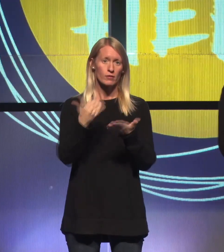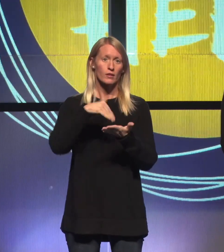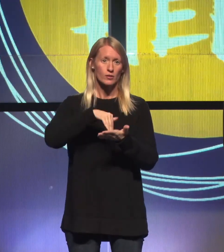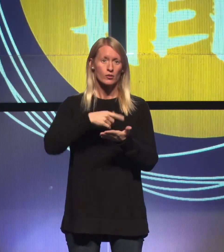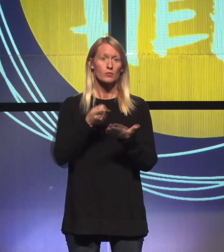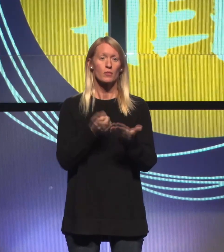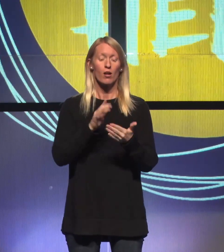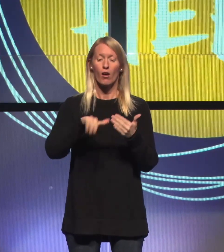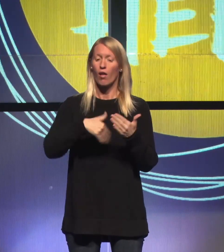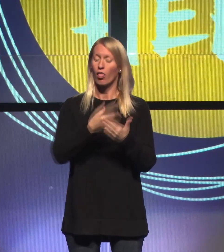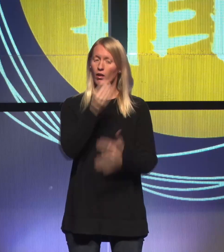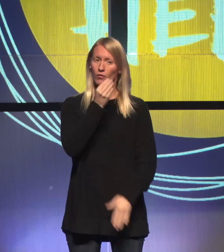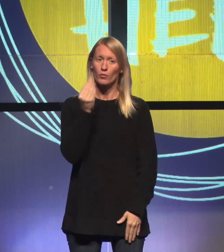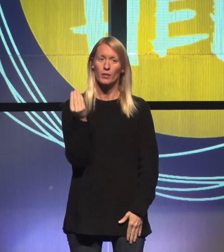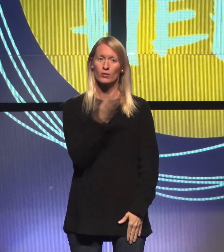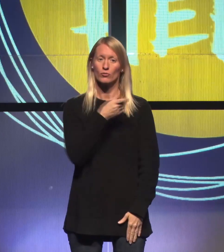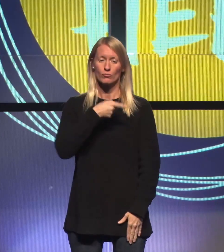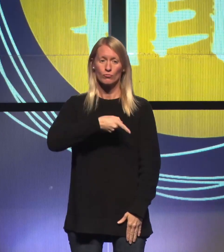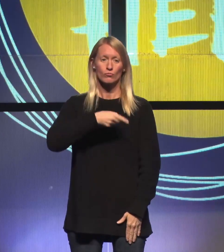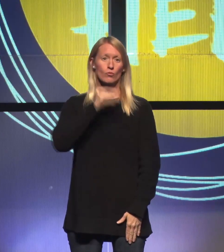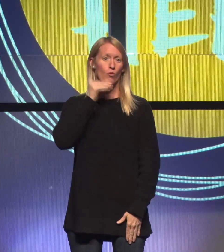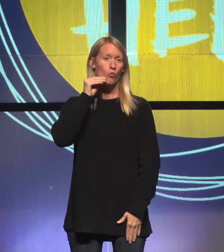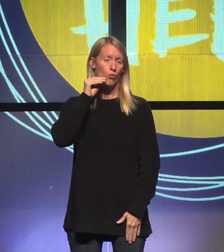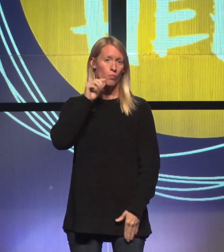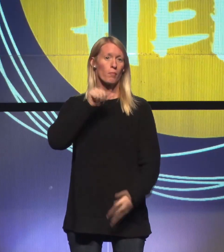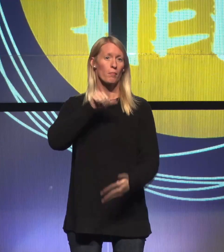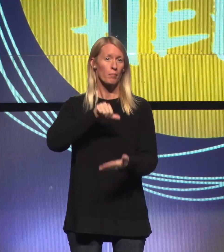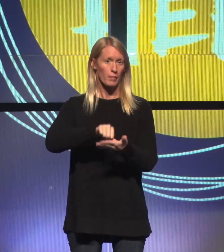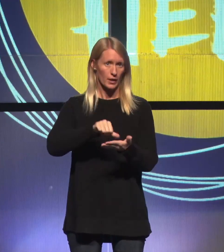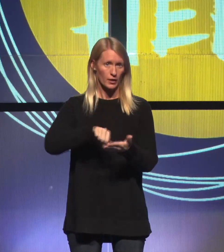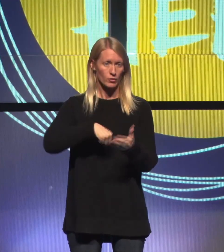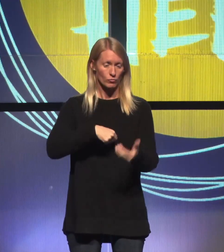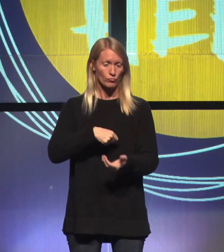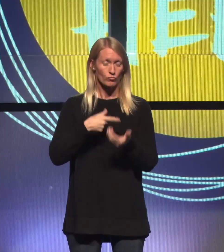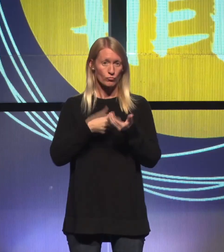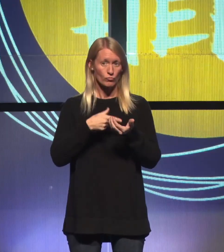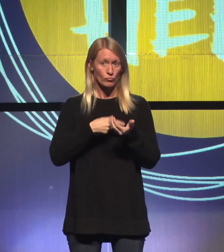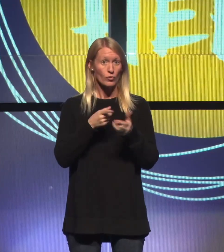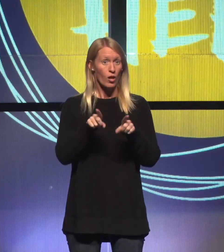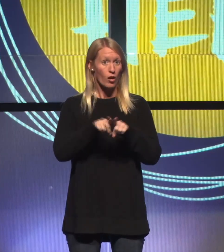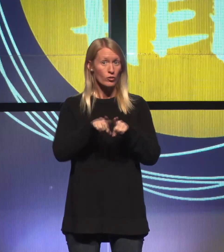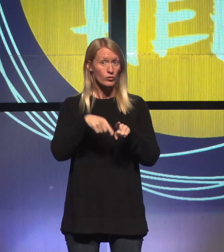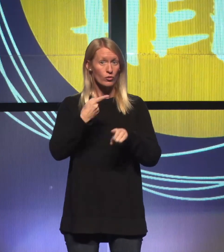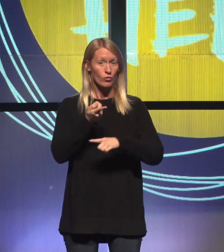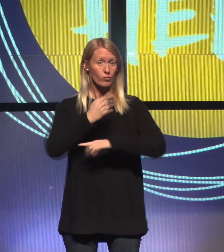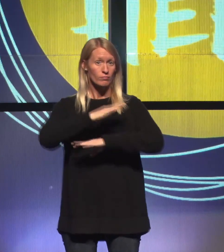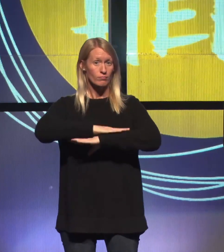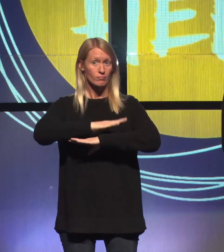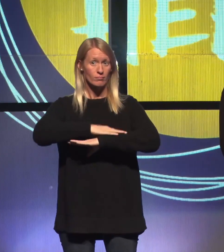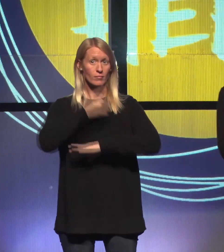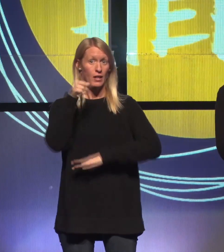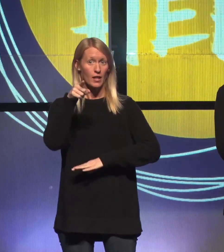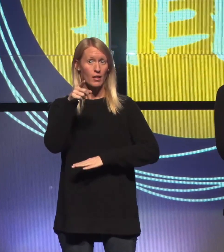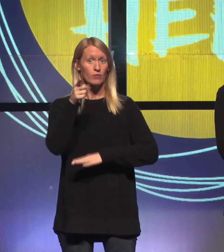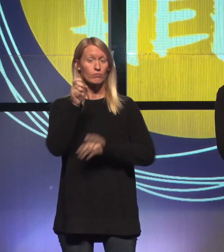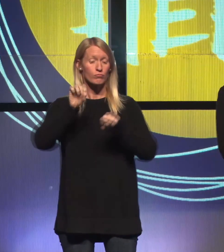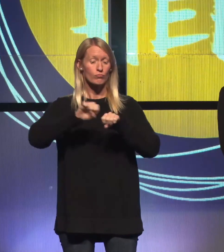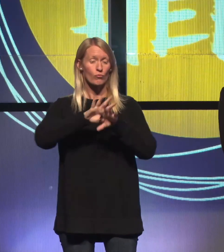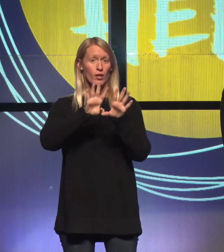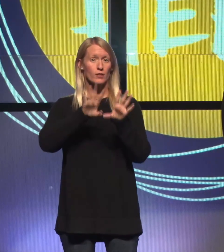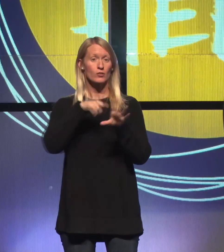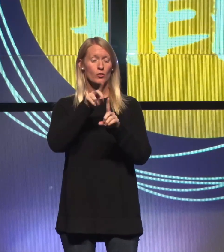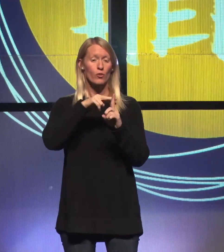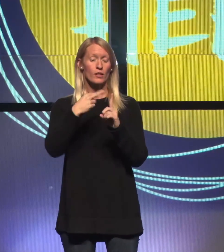And as always, you can come see me in the atrium under the Fresh Perspectives banner. I will be there, and I'm